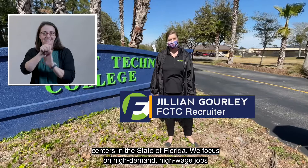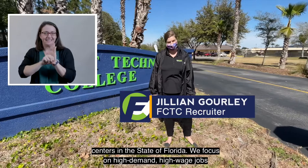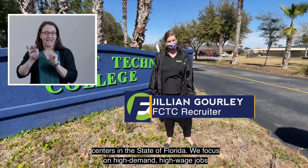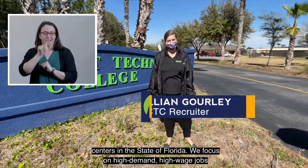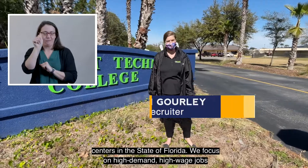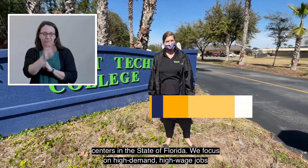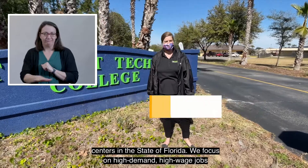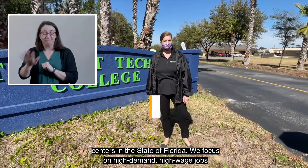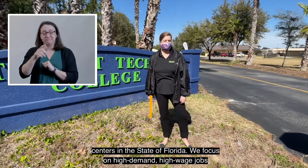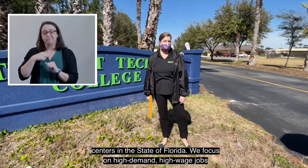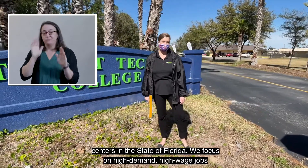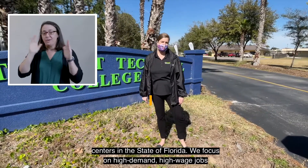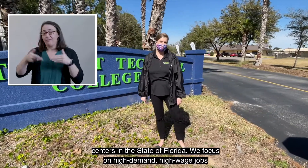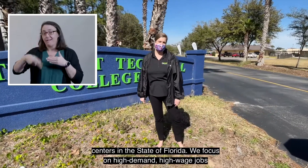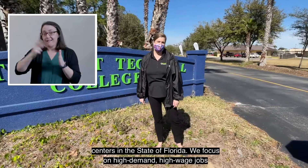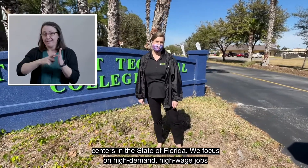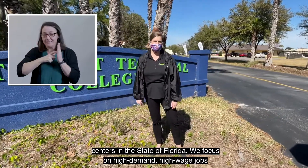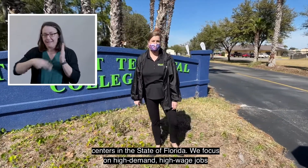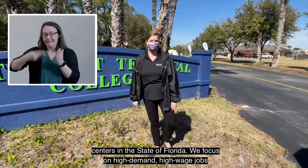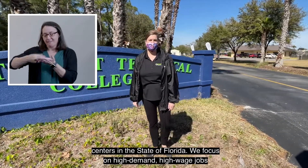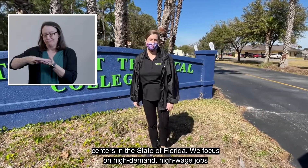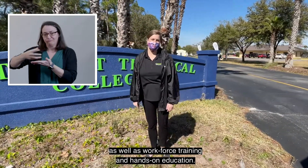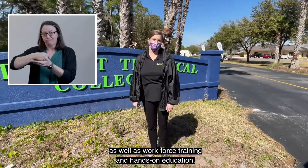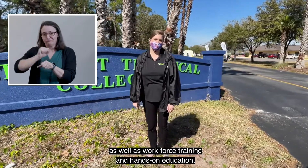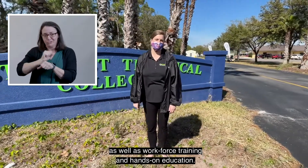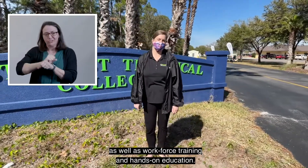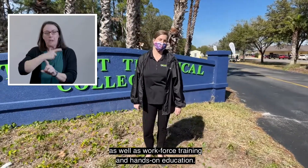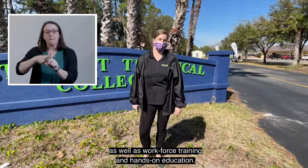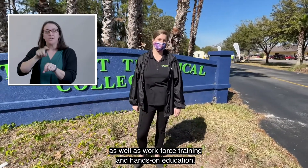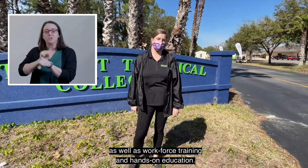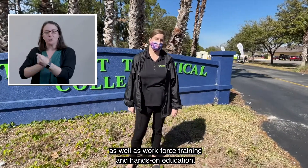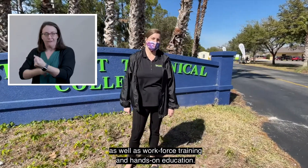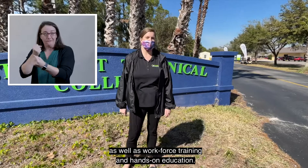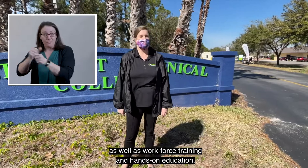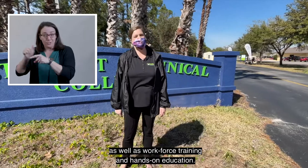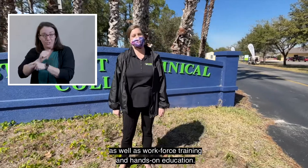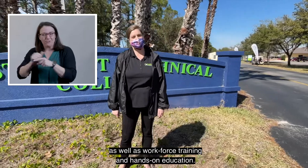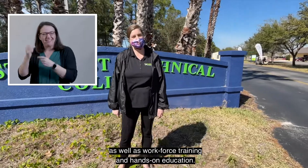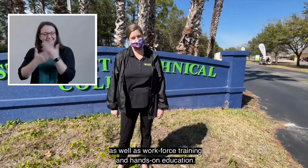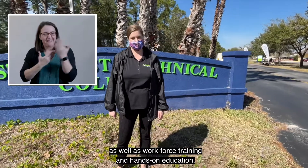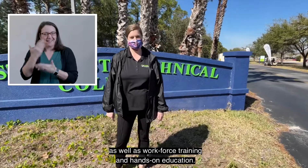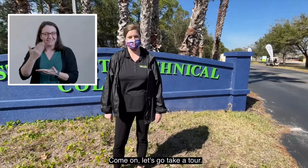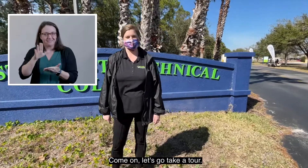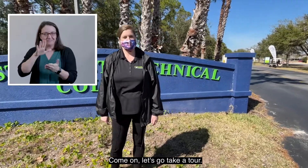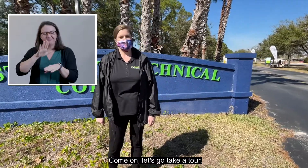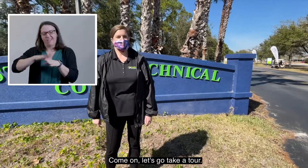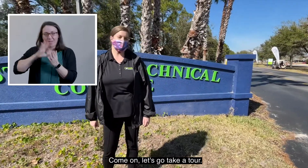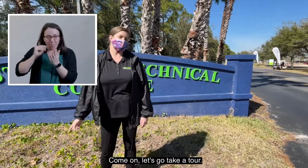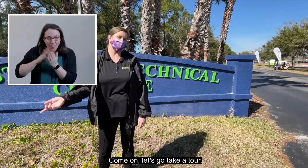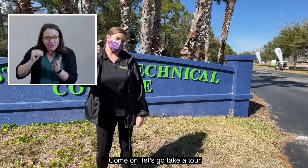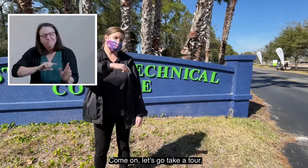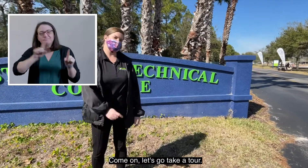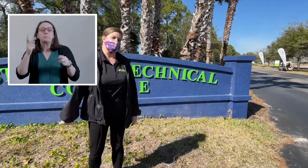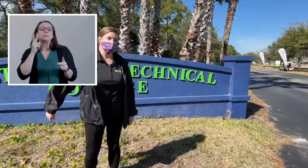state of Florida. We focus on high-demand, high-wage jobs as well as workforce training and hands-on education. Come